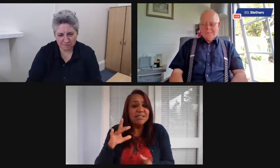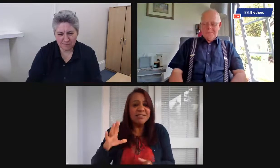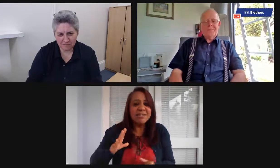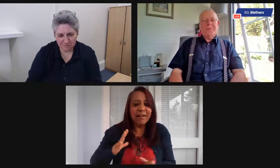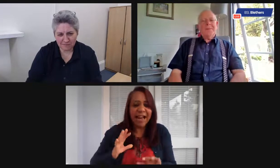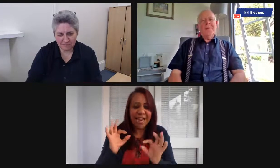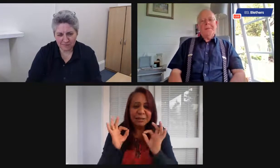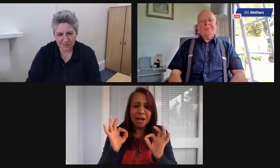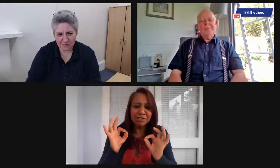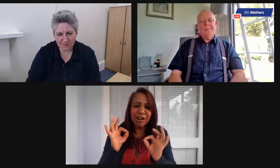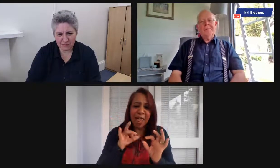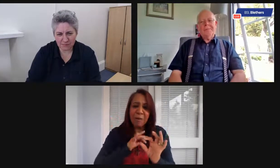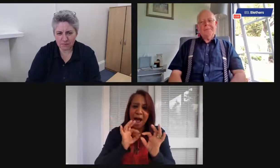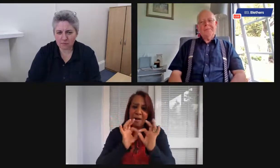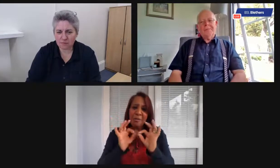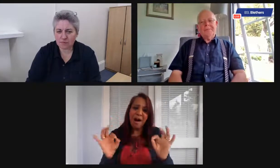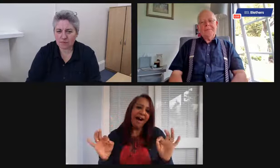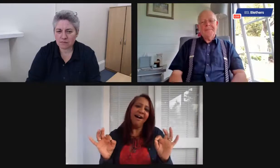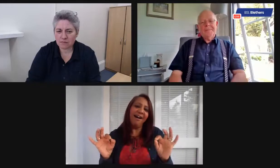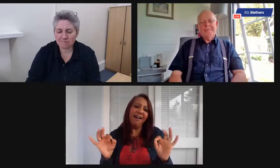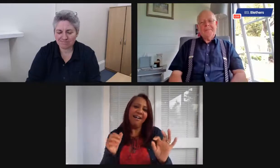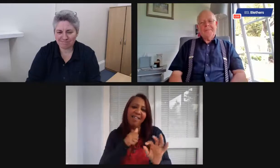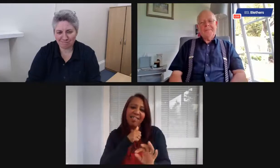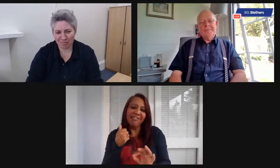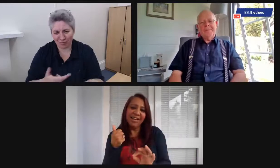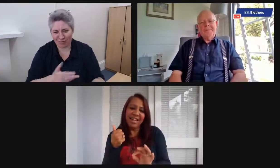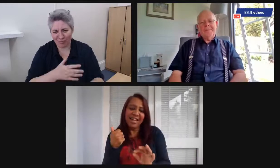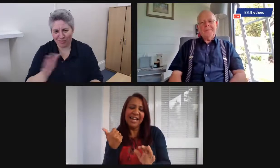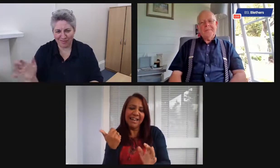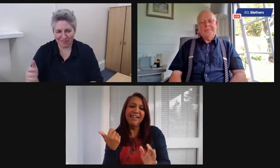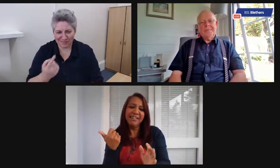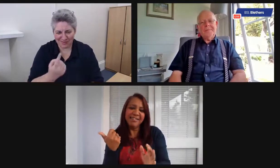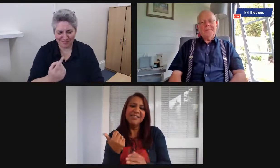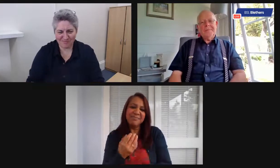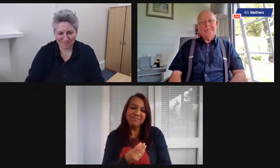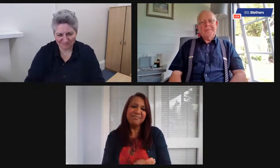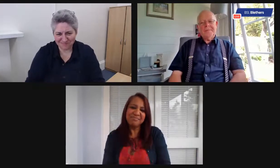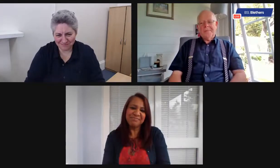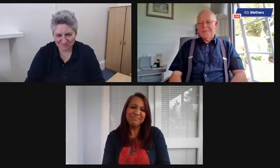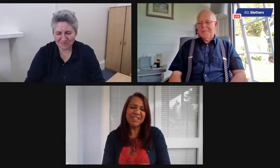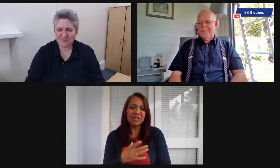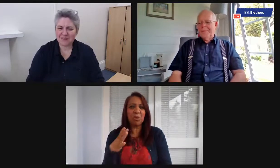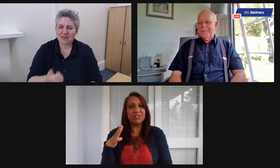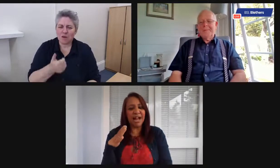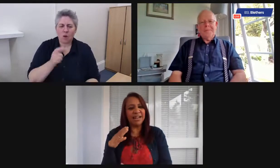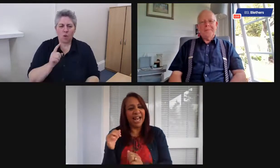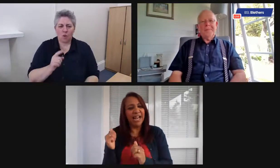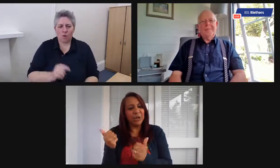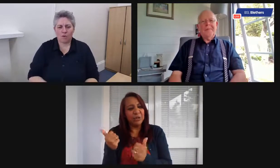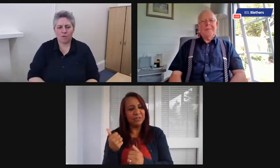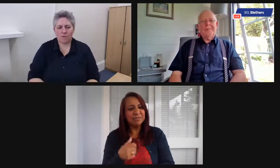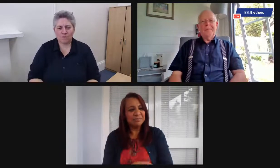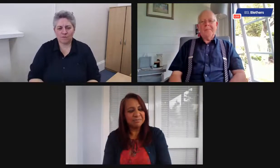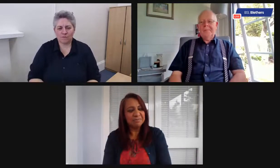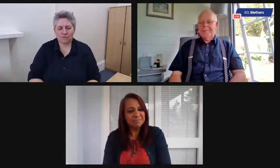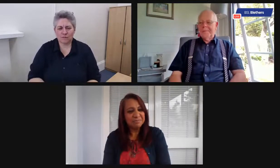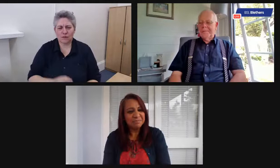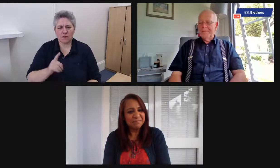the morning. So I like it. I particularly love a Sunday morning because it's so quiet, and a Sunday's